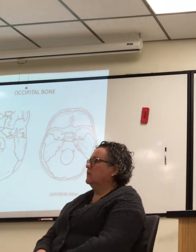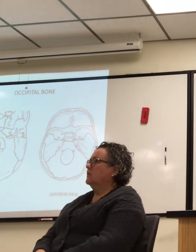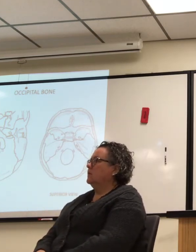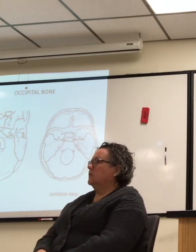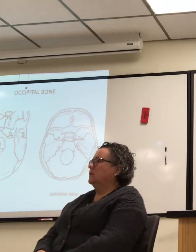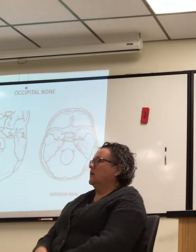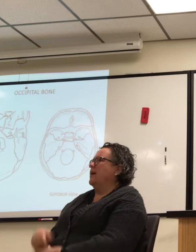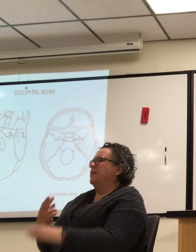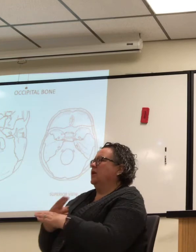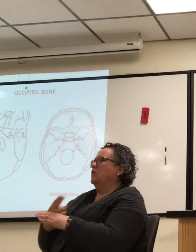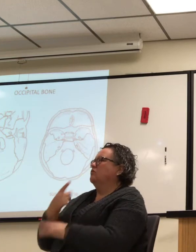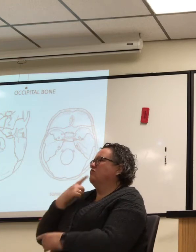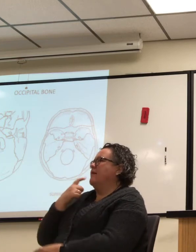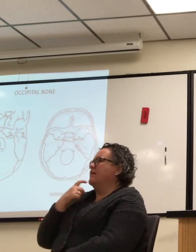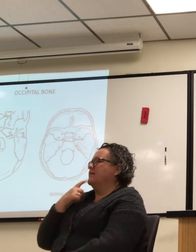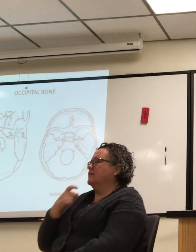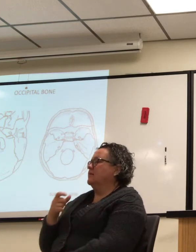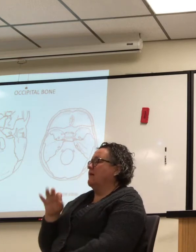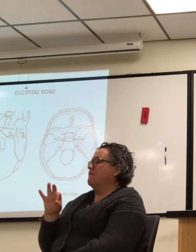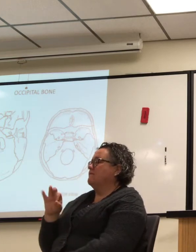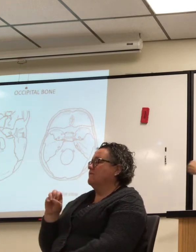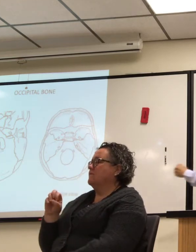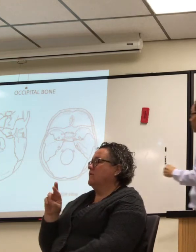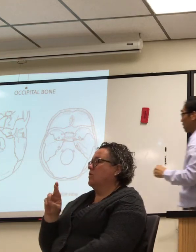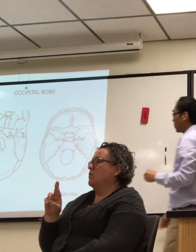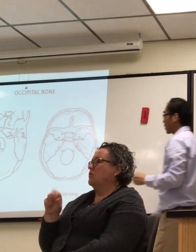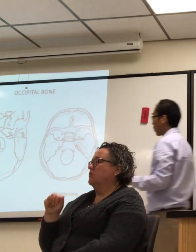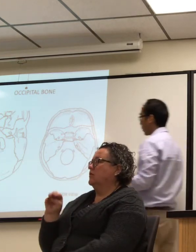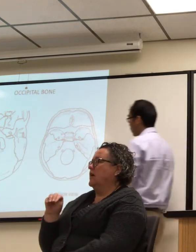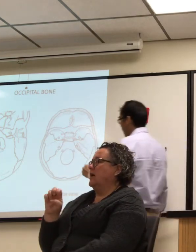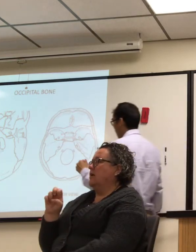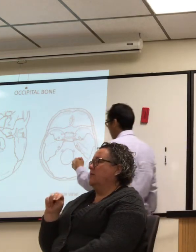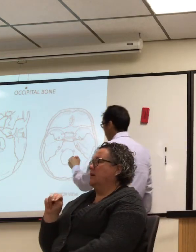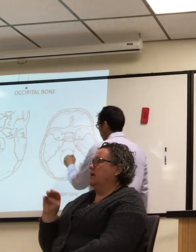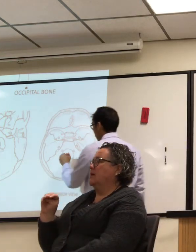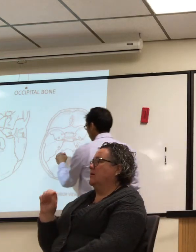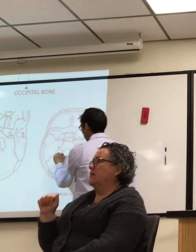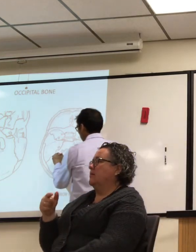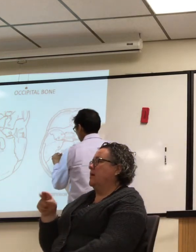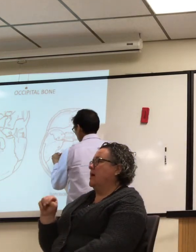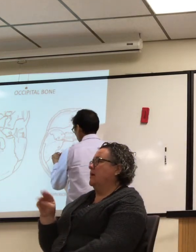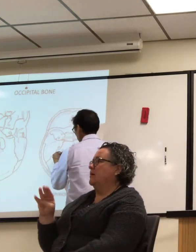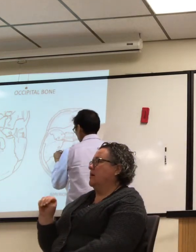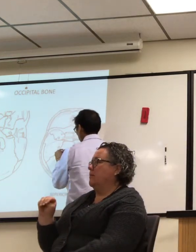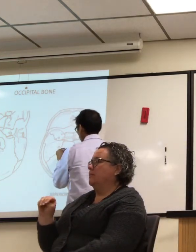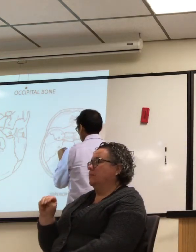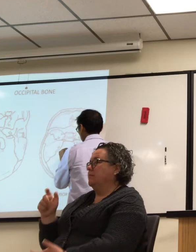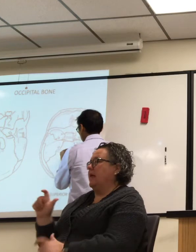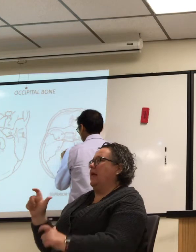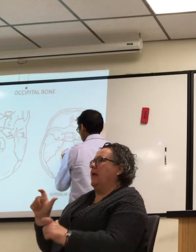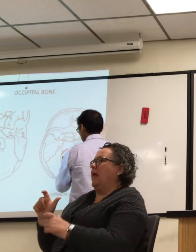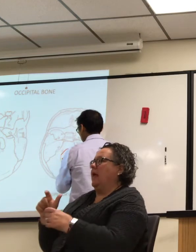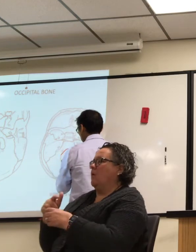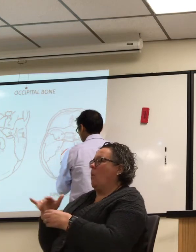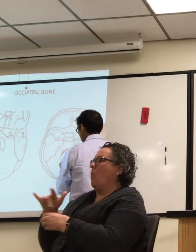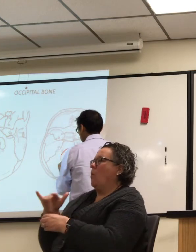I'll use red. Foramen, magnum, the big hole, can't miss it.